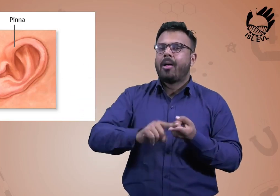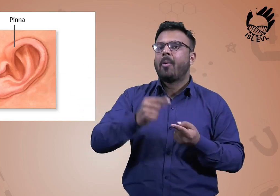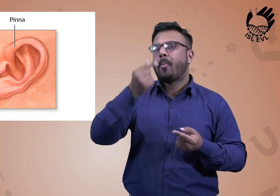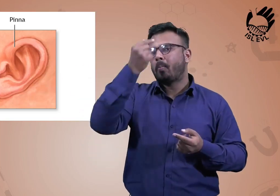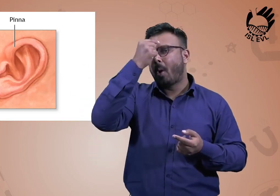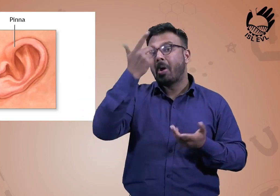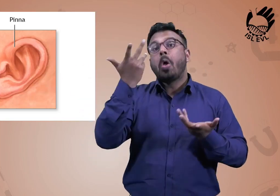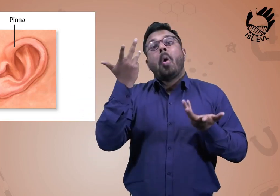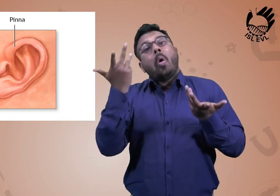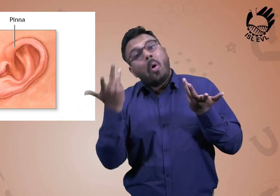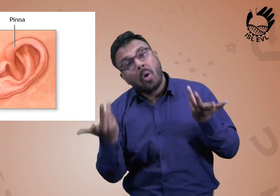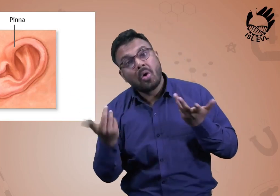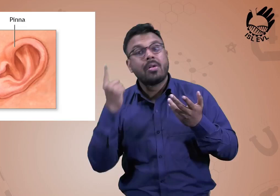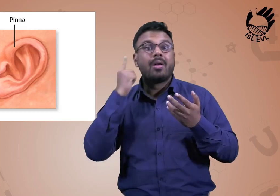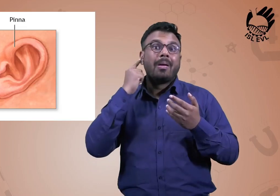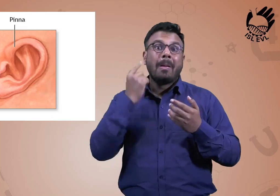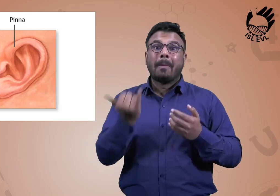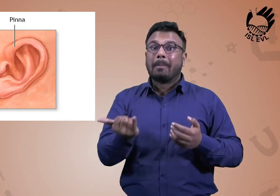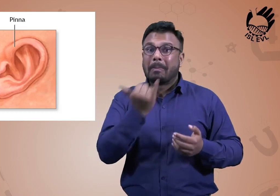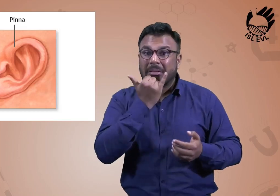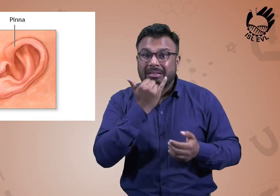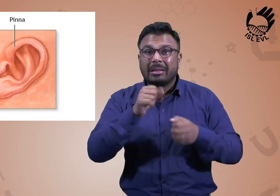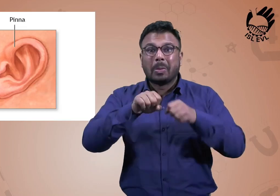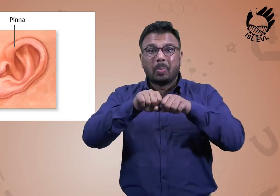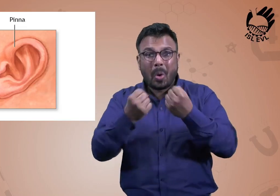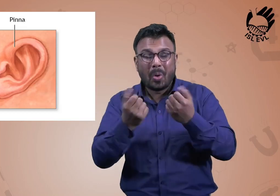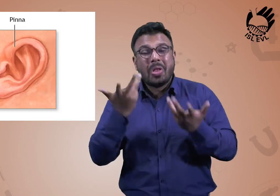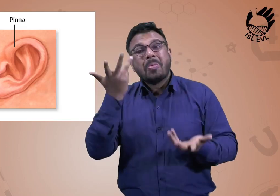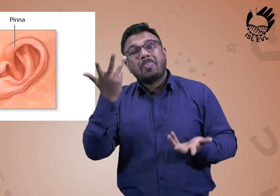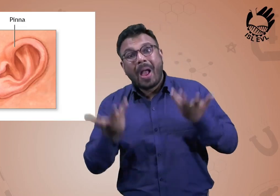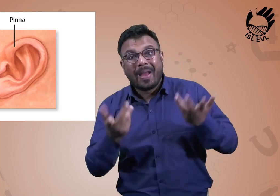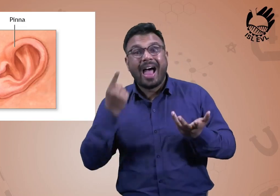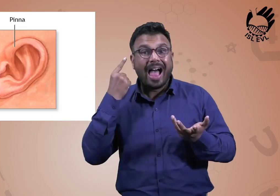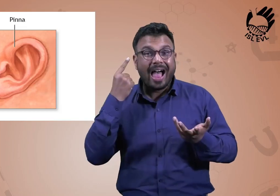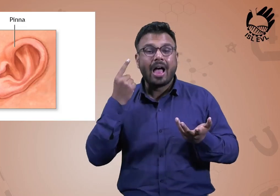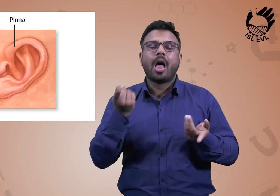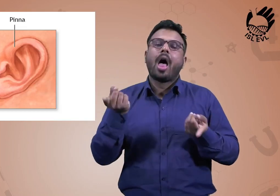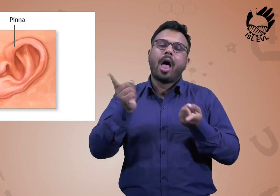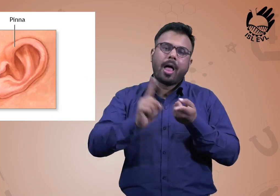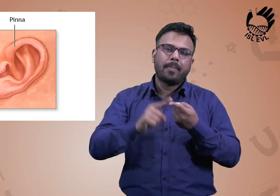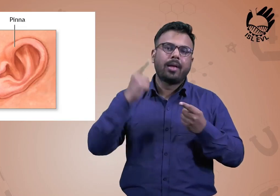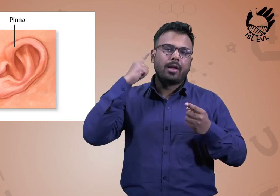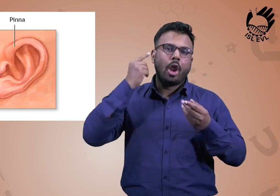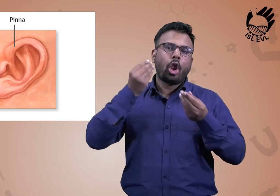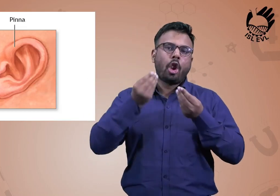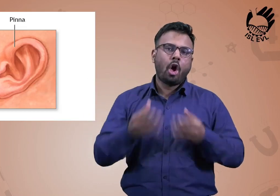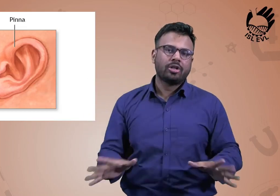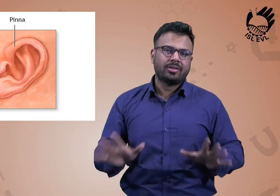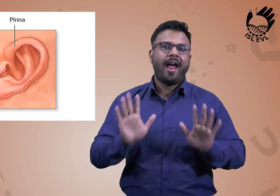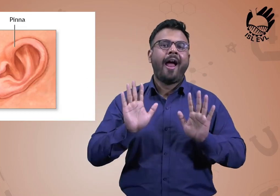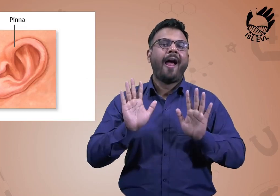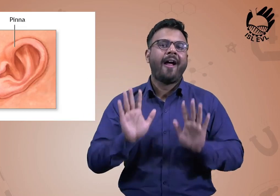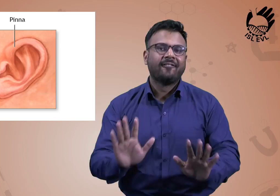Yes, the baby starts hearing from inside the mother's womb. However, if there are any